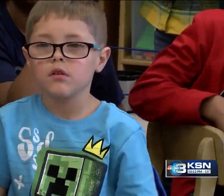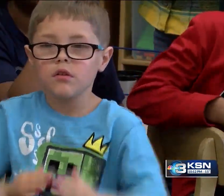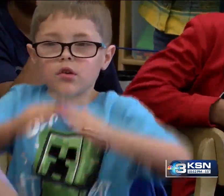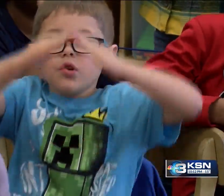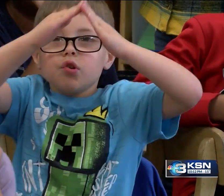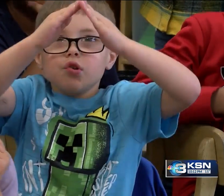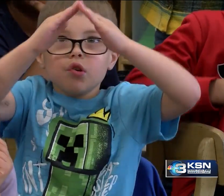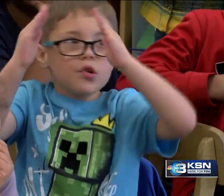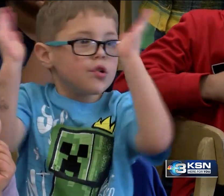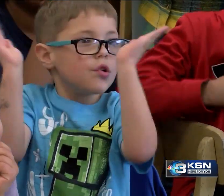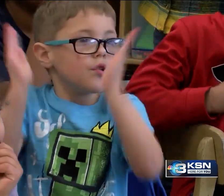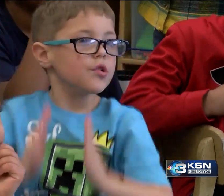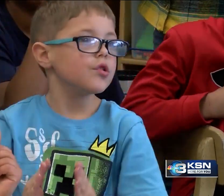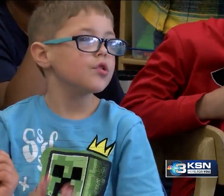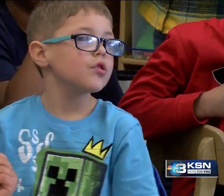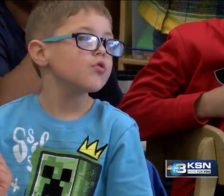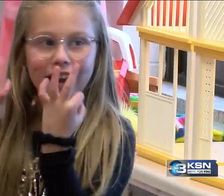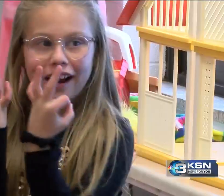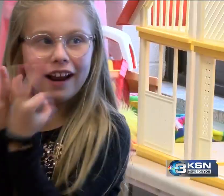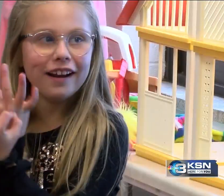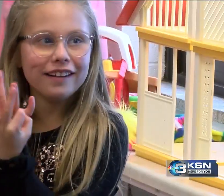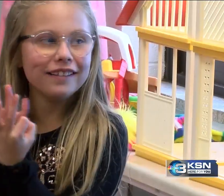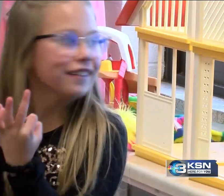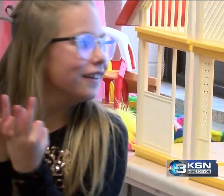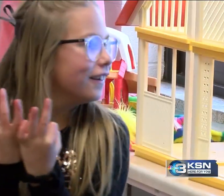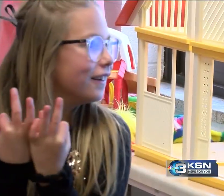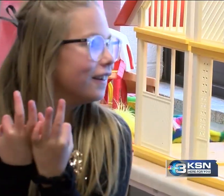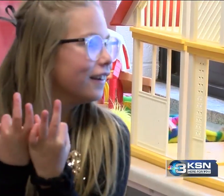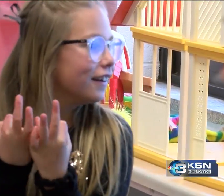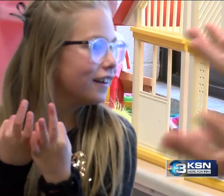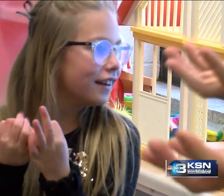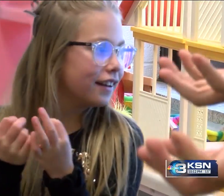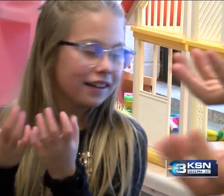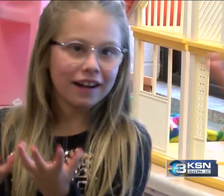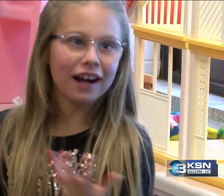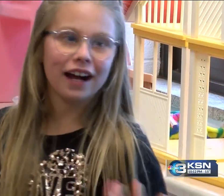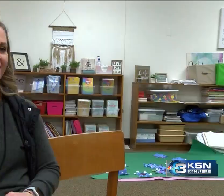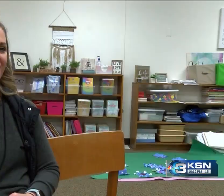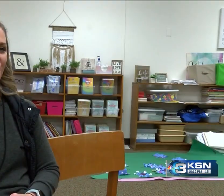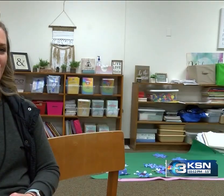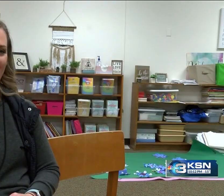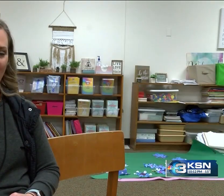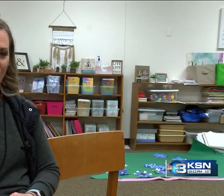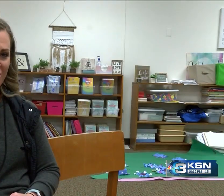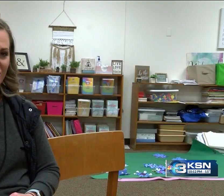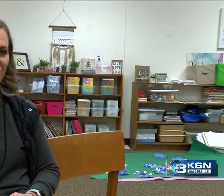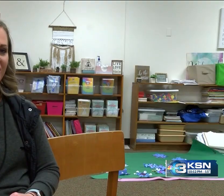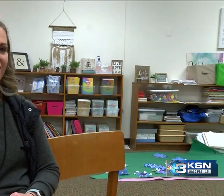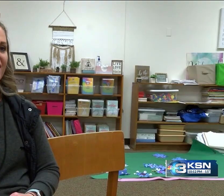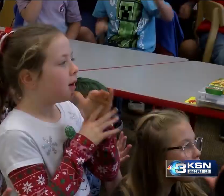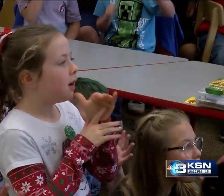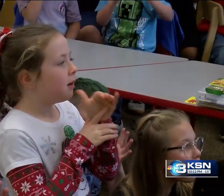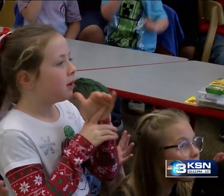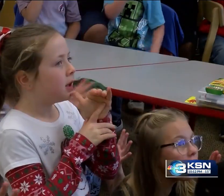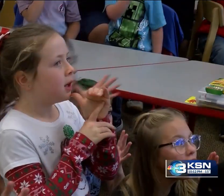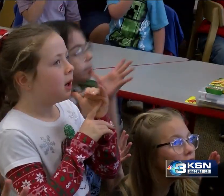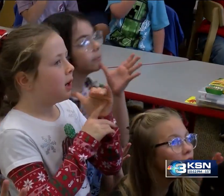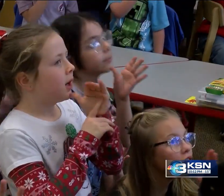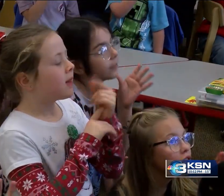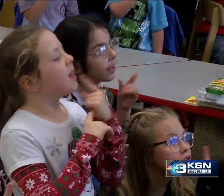be able to talk to their classmate and friend. The kids are putting out the effort, and they want to learn it. A language opened up